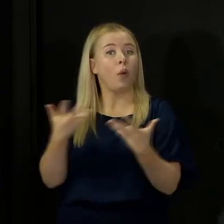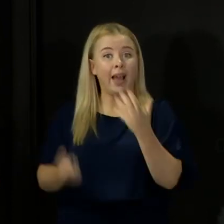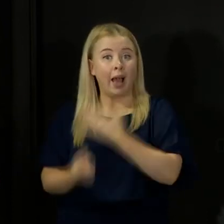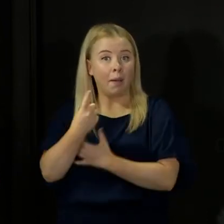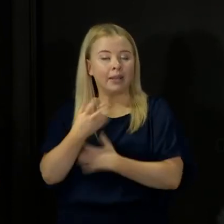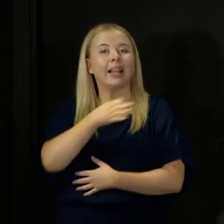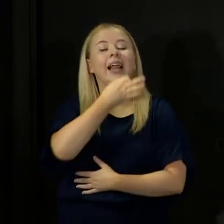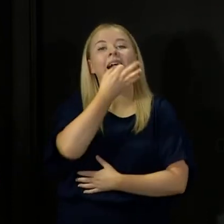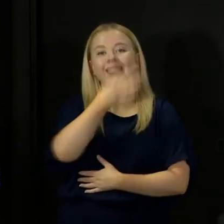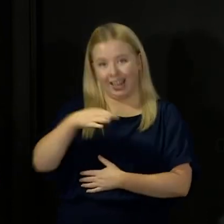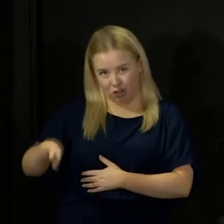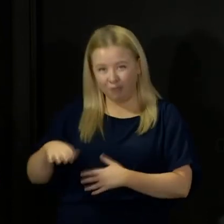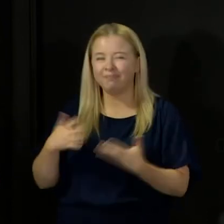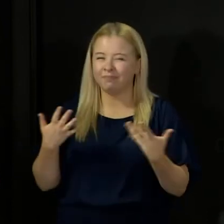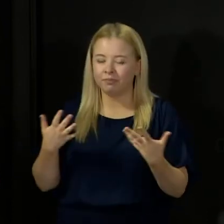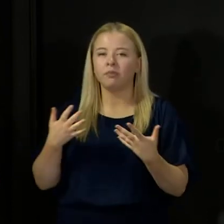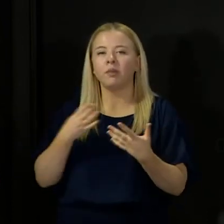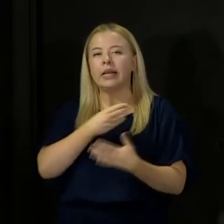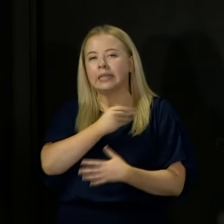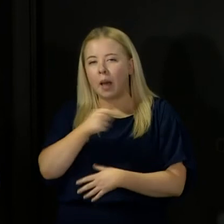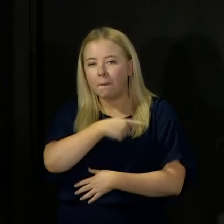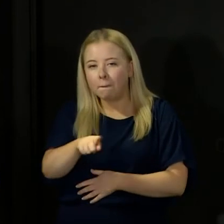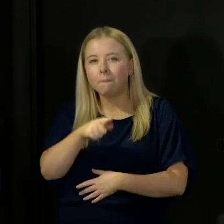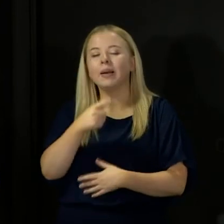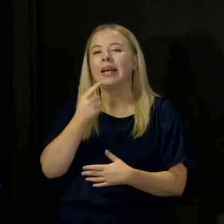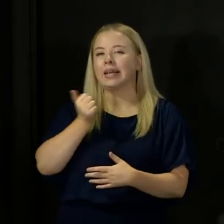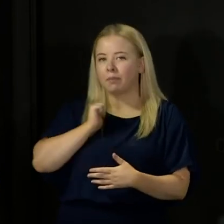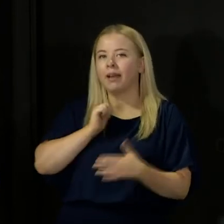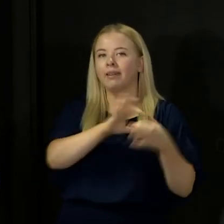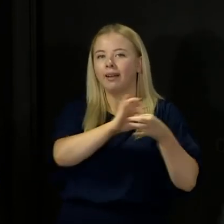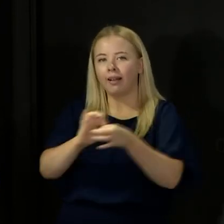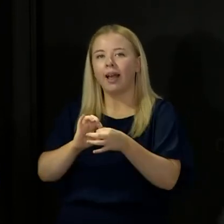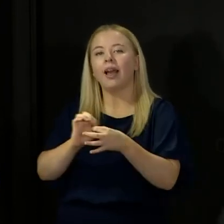Lanarkshire, and at least some of them are likely to be connected